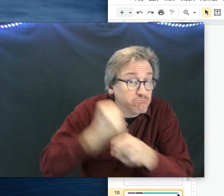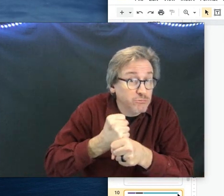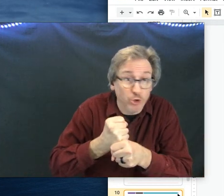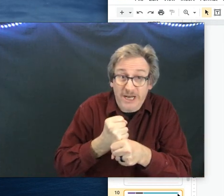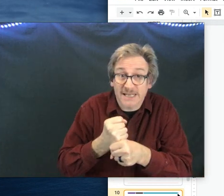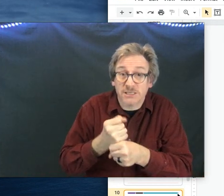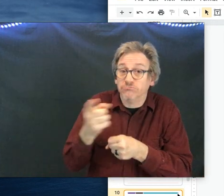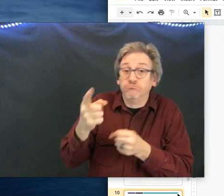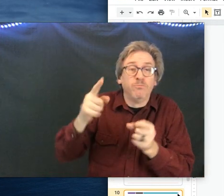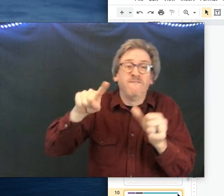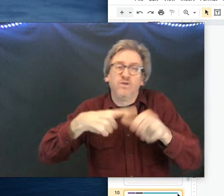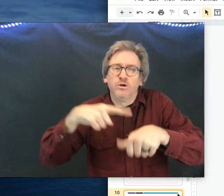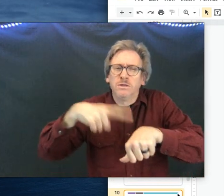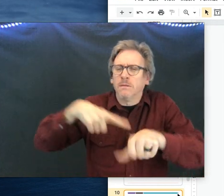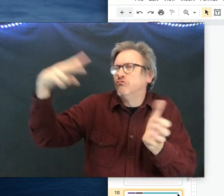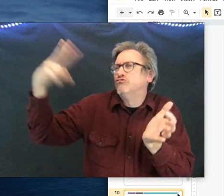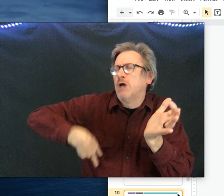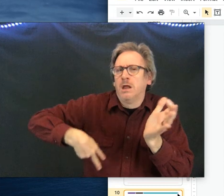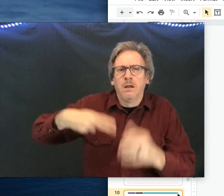You could ask,